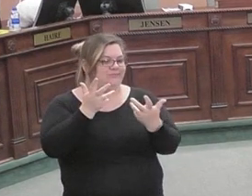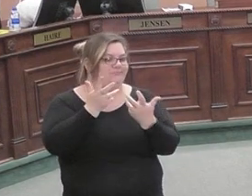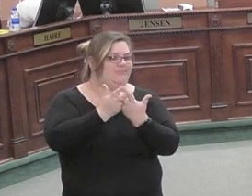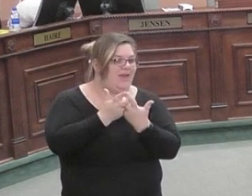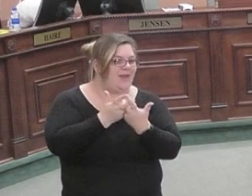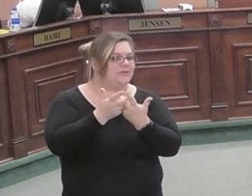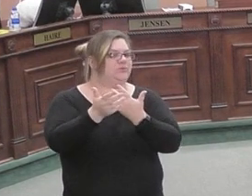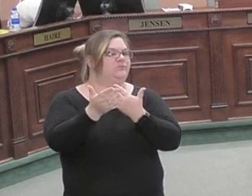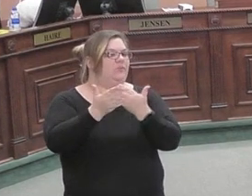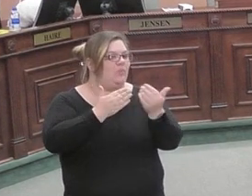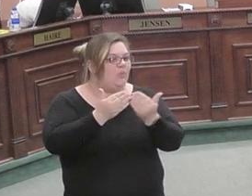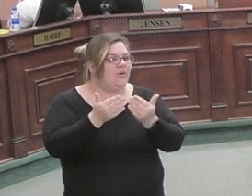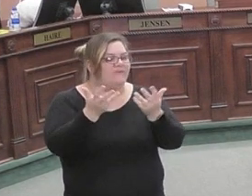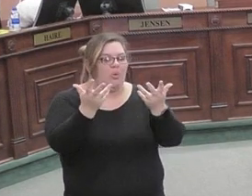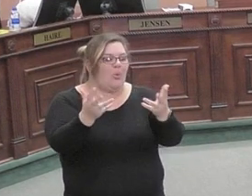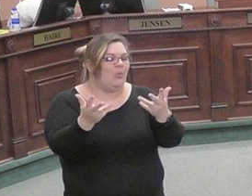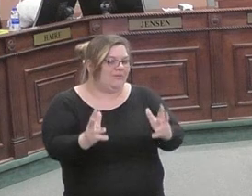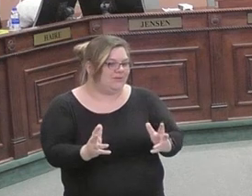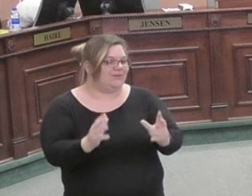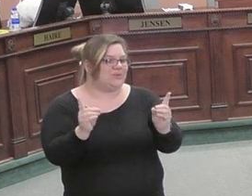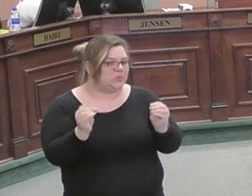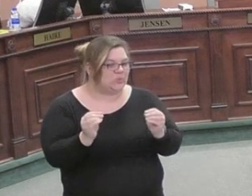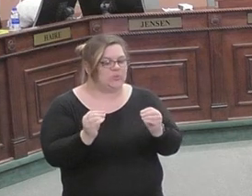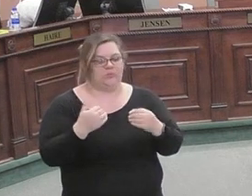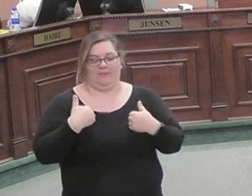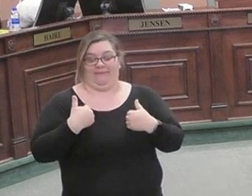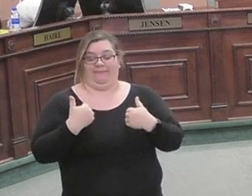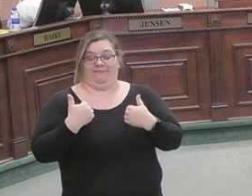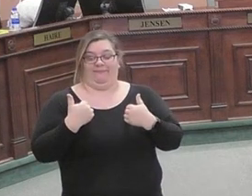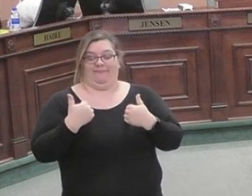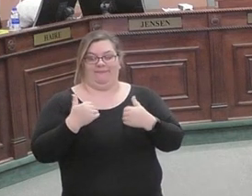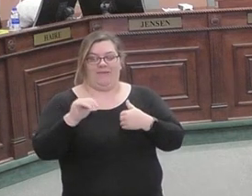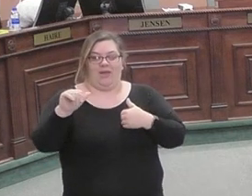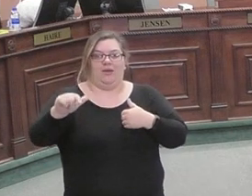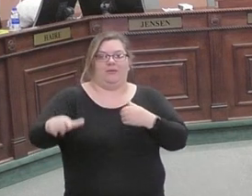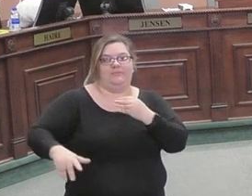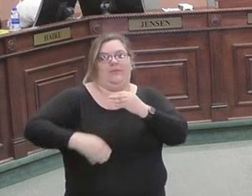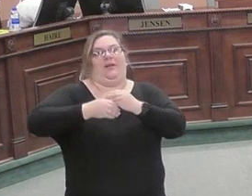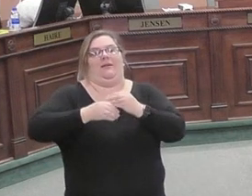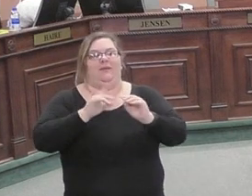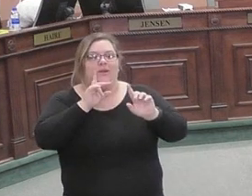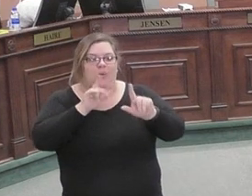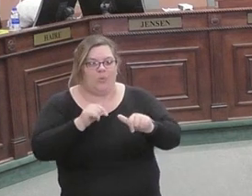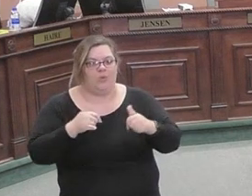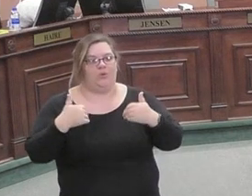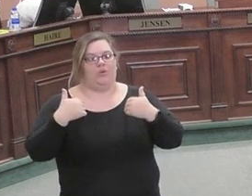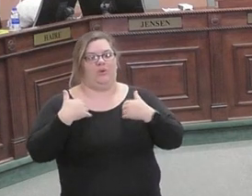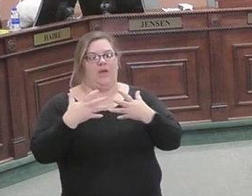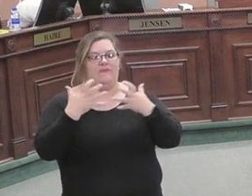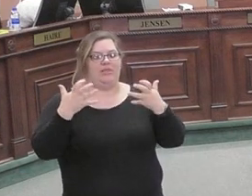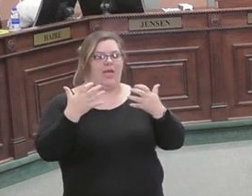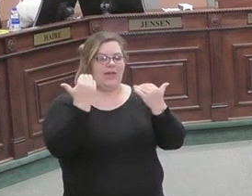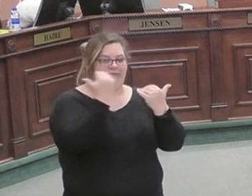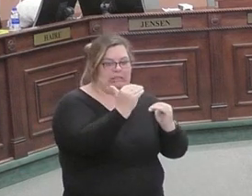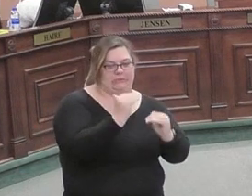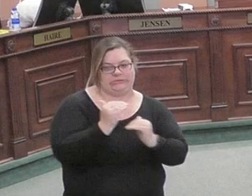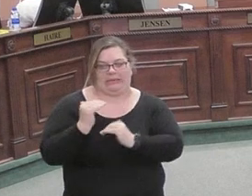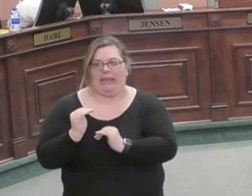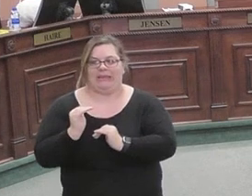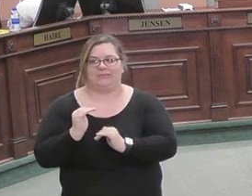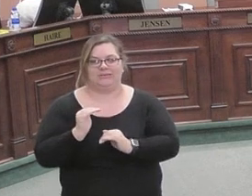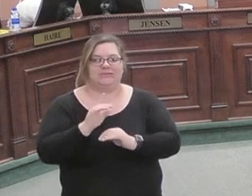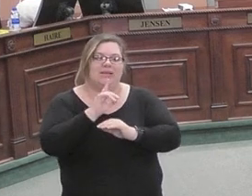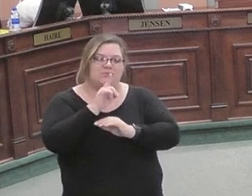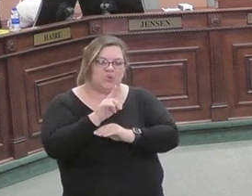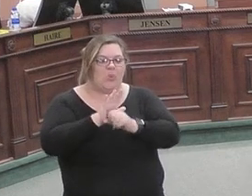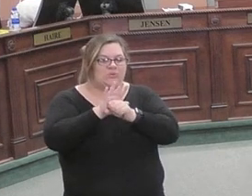because now you have an order that they're dealing with that has a lot of exclusions, and you have a lot of traffic and movement. And so I'm sure they're stretched thin, but